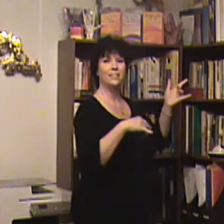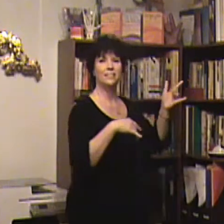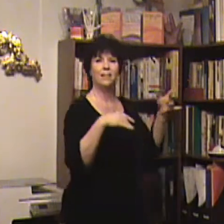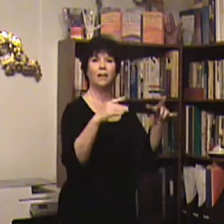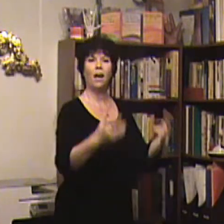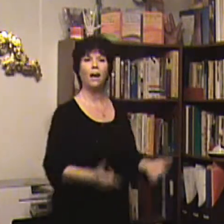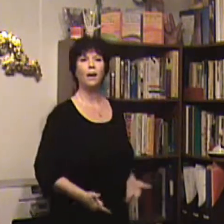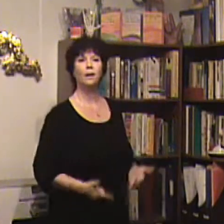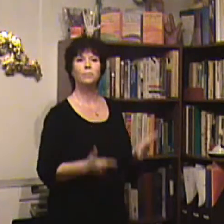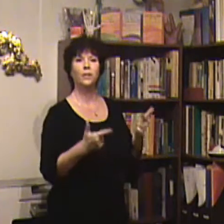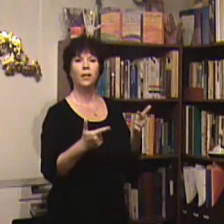is